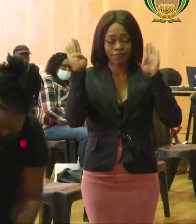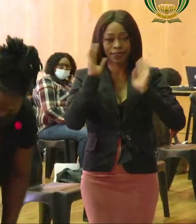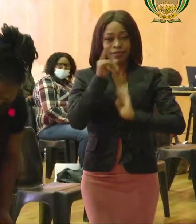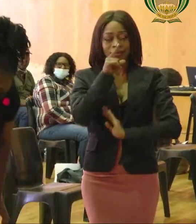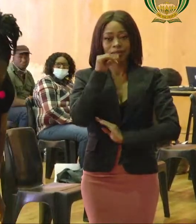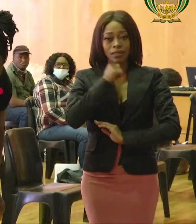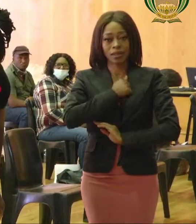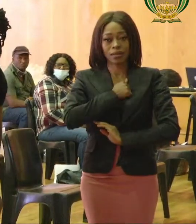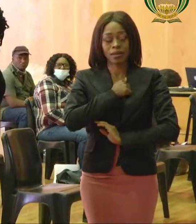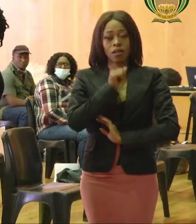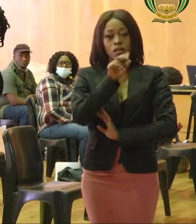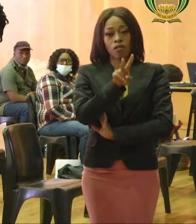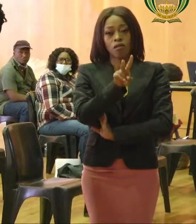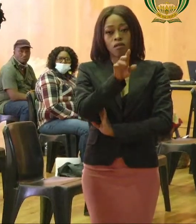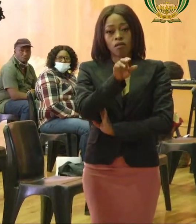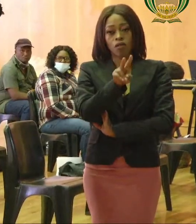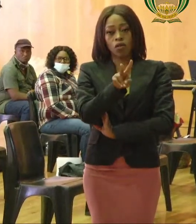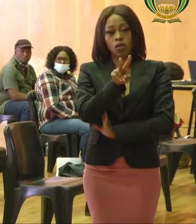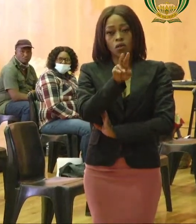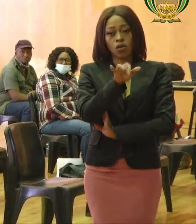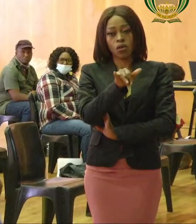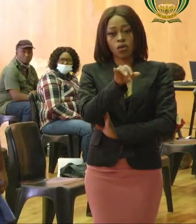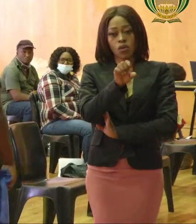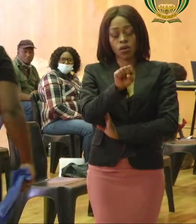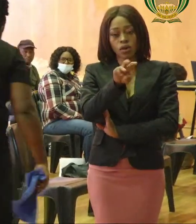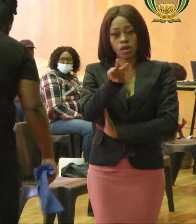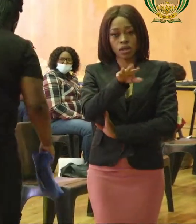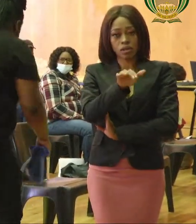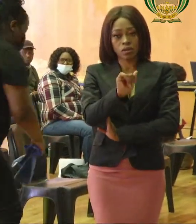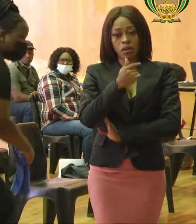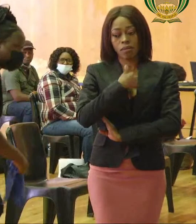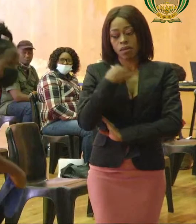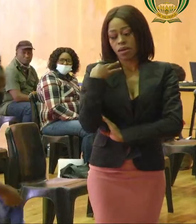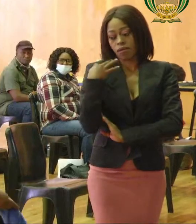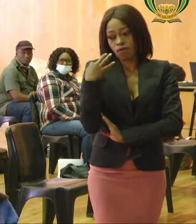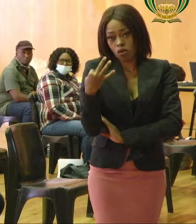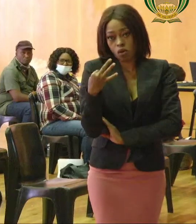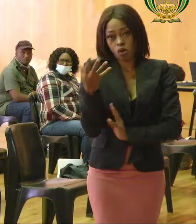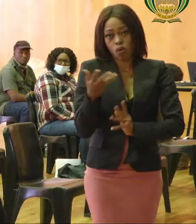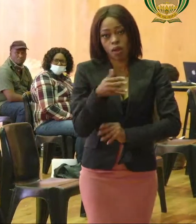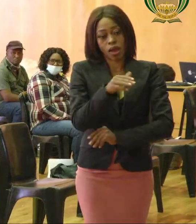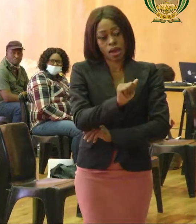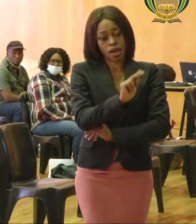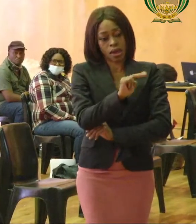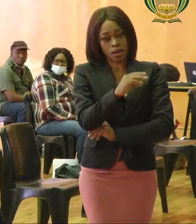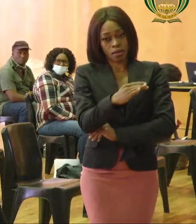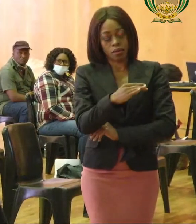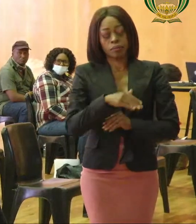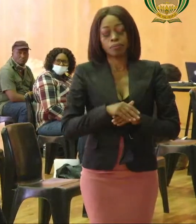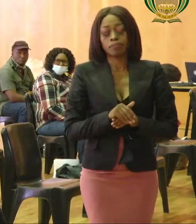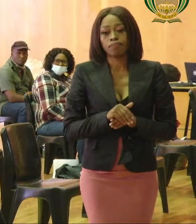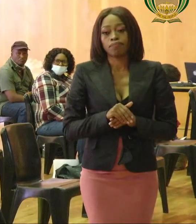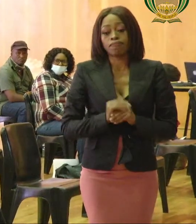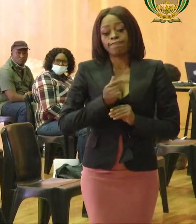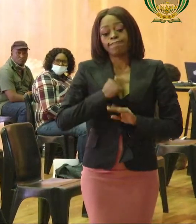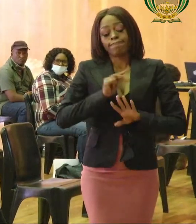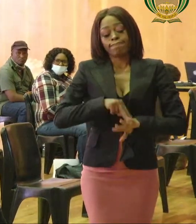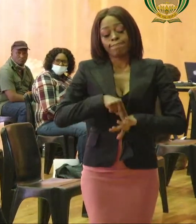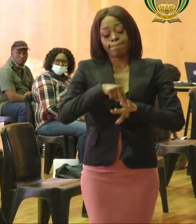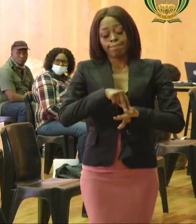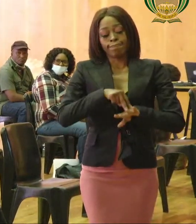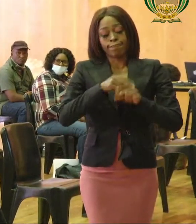Igama lami nguVuyiswa kwaSikuni, ndilivolontiya laka-ANC. Ndimi apha